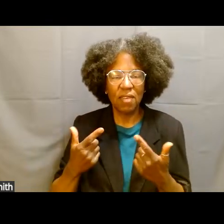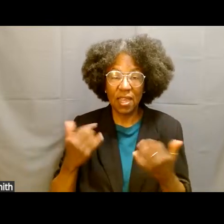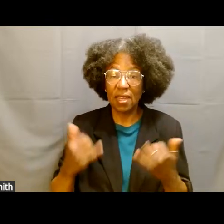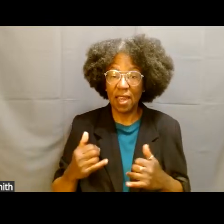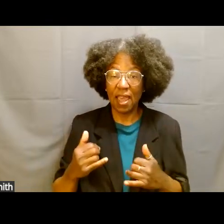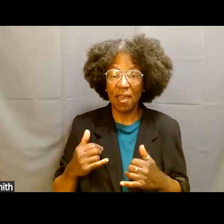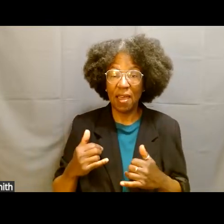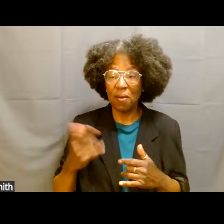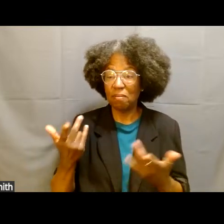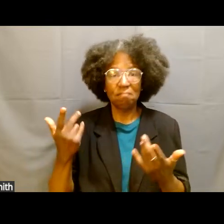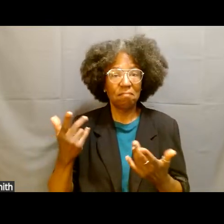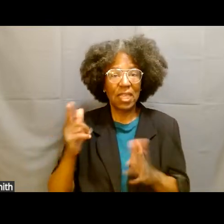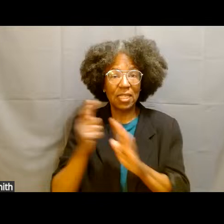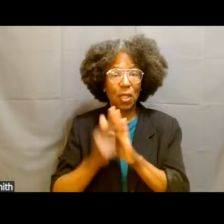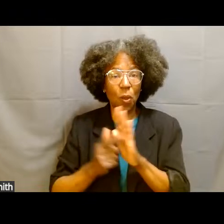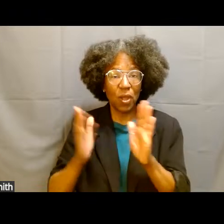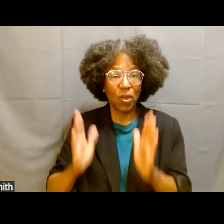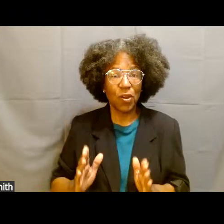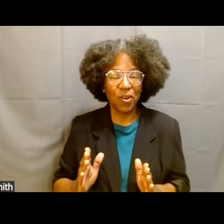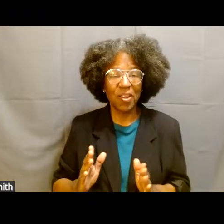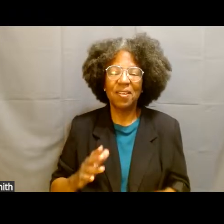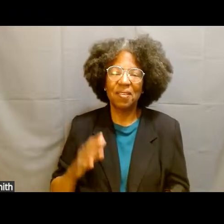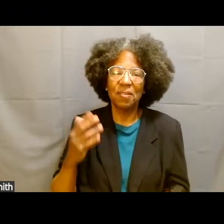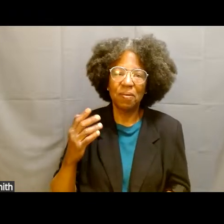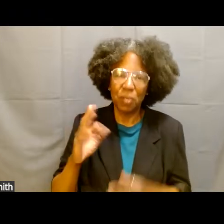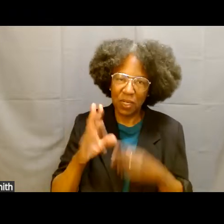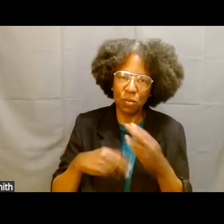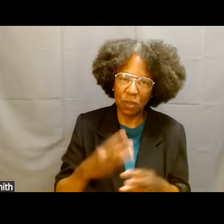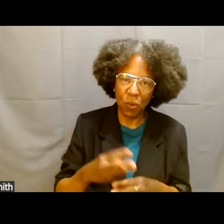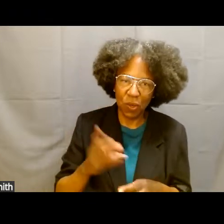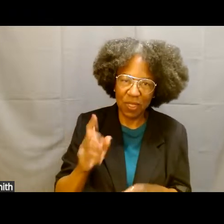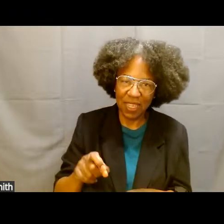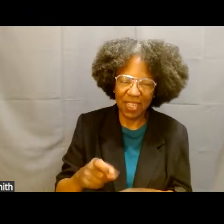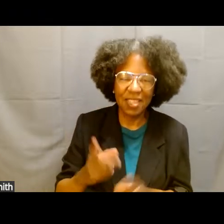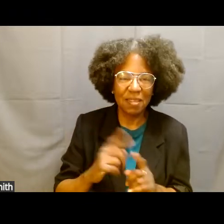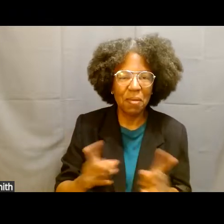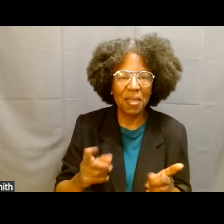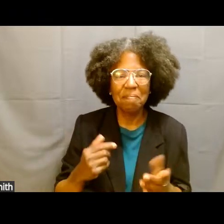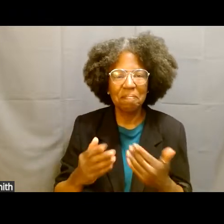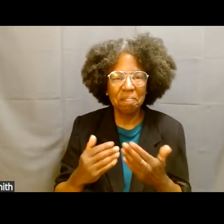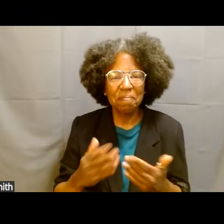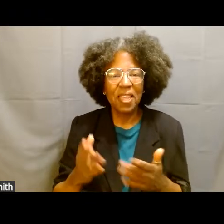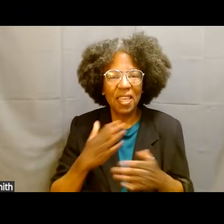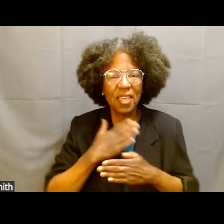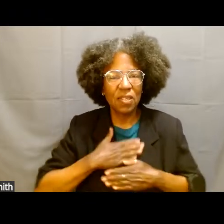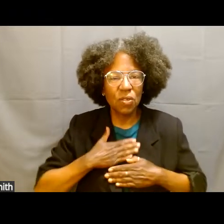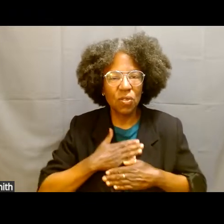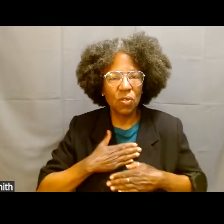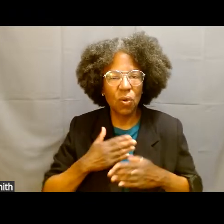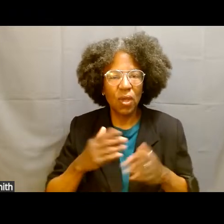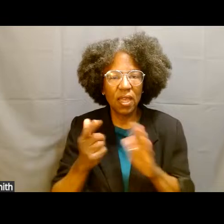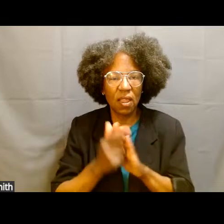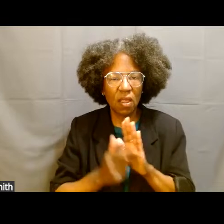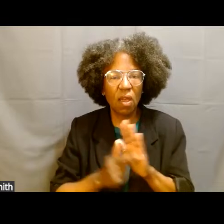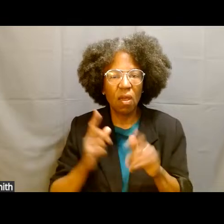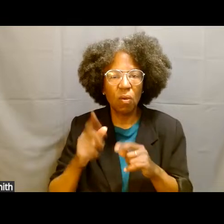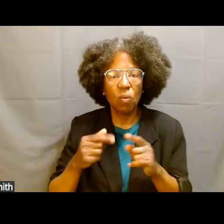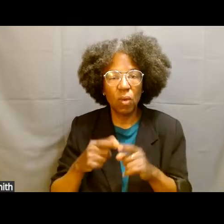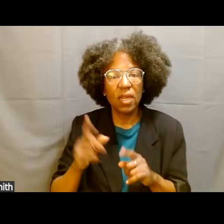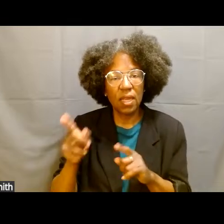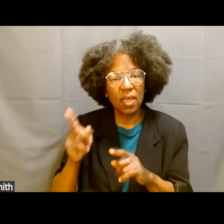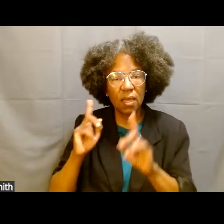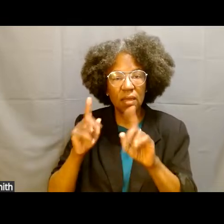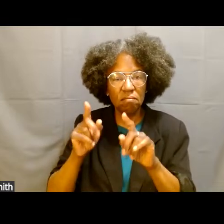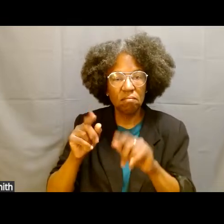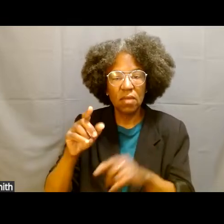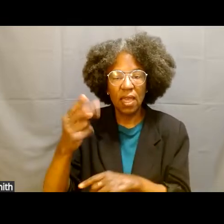world needs. But anyway, he he enjoyed law when he was in Hillsdale,